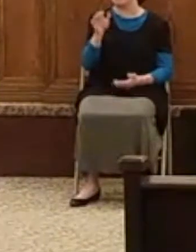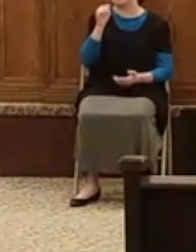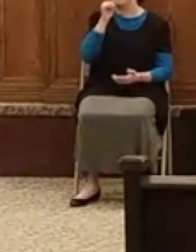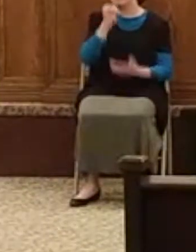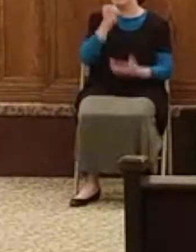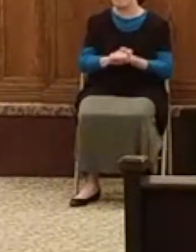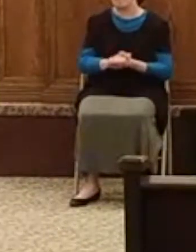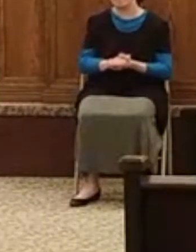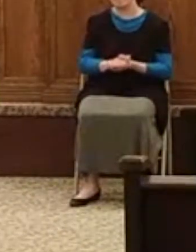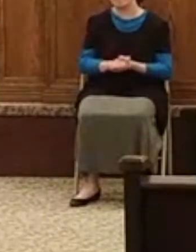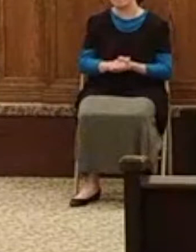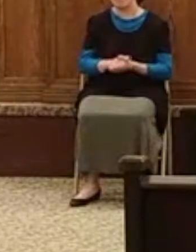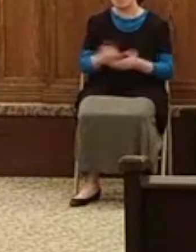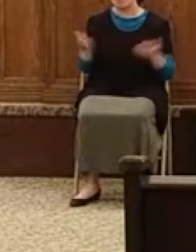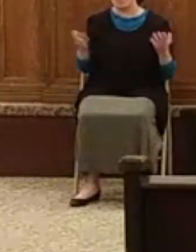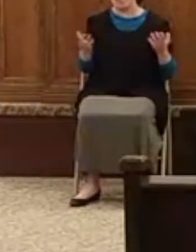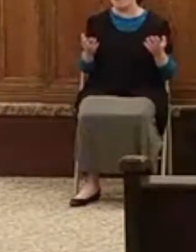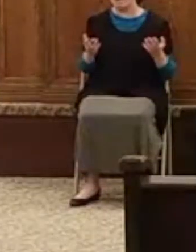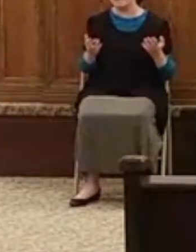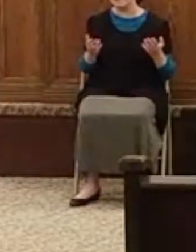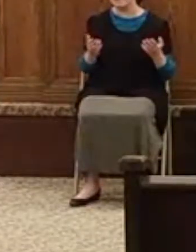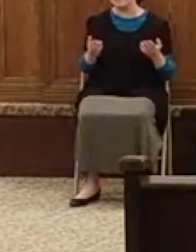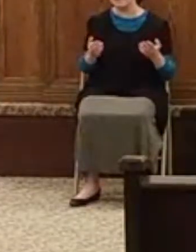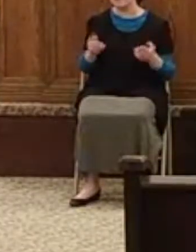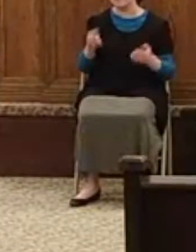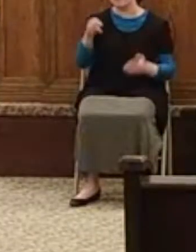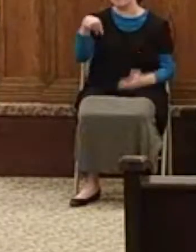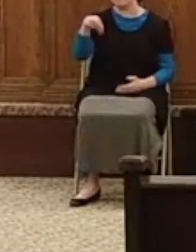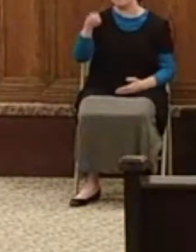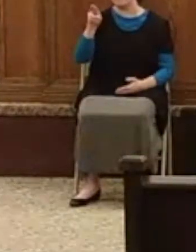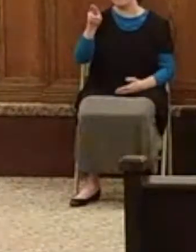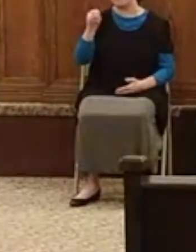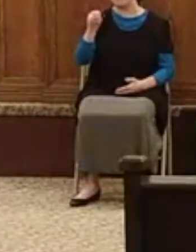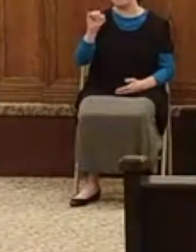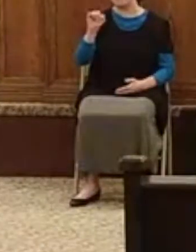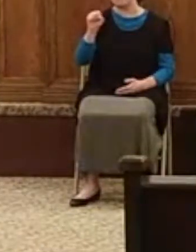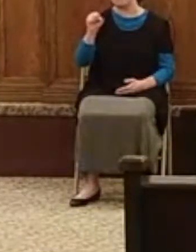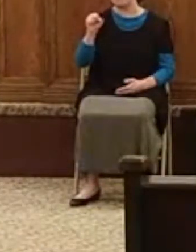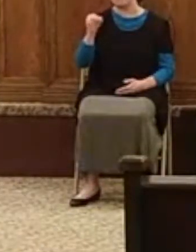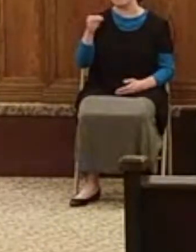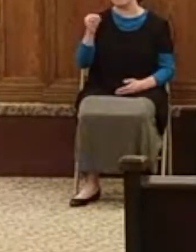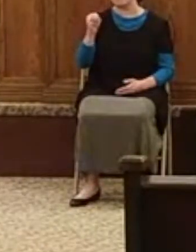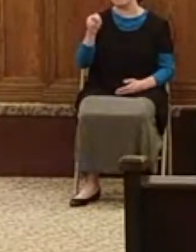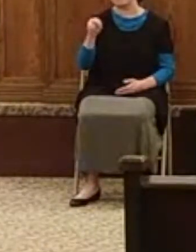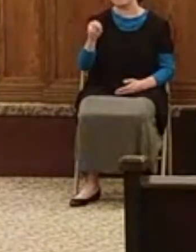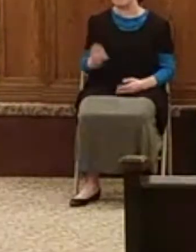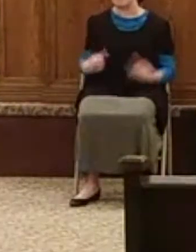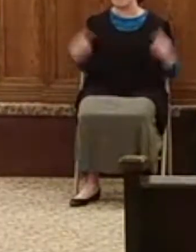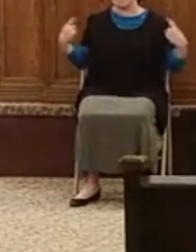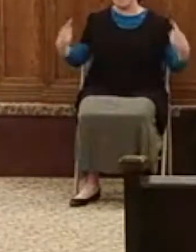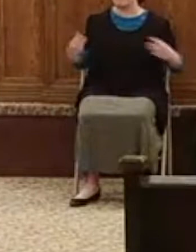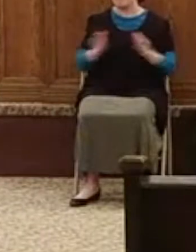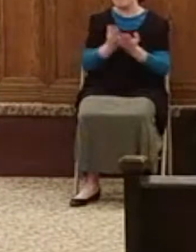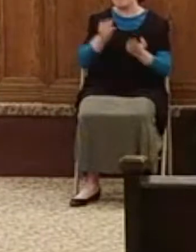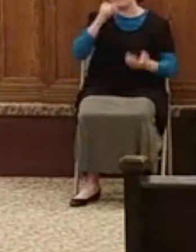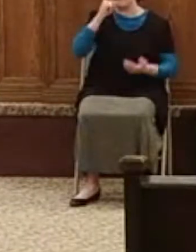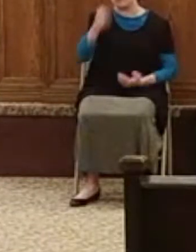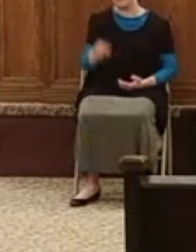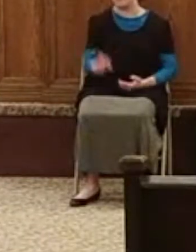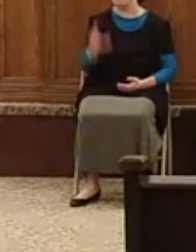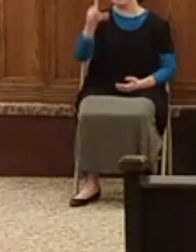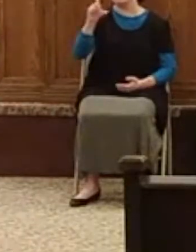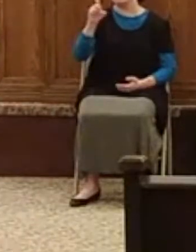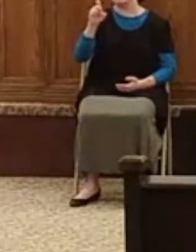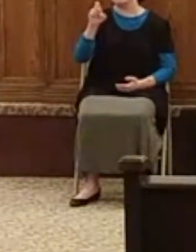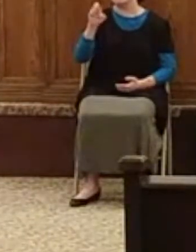wife. Amen, amen. What is the punishment for this sin under the Levitical law? The Bible tells